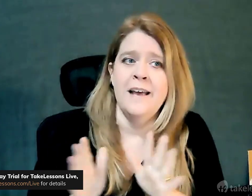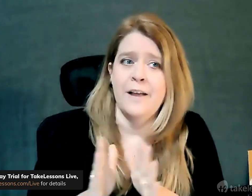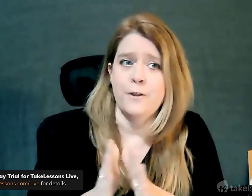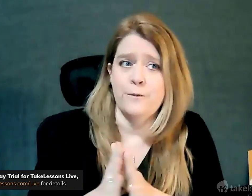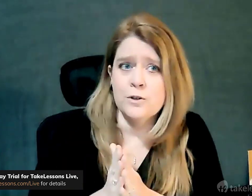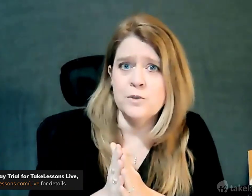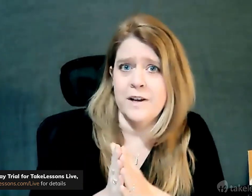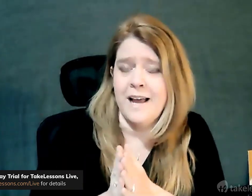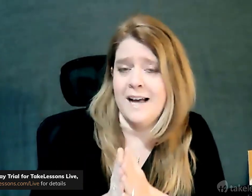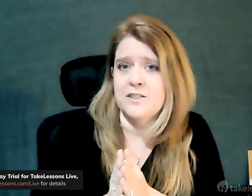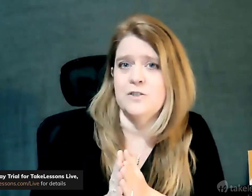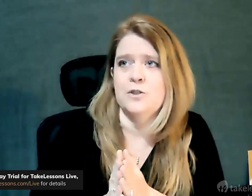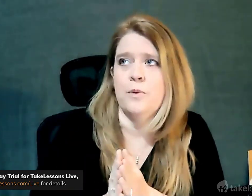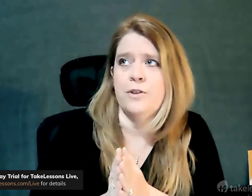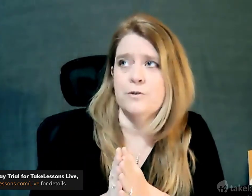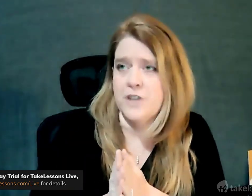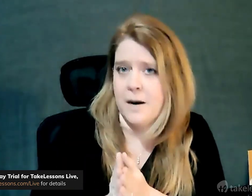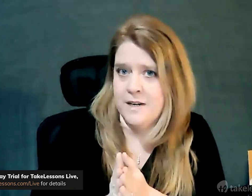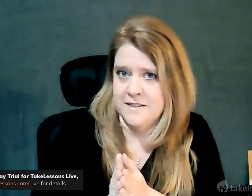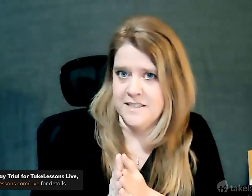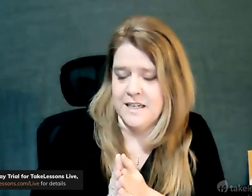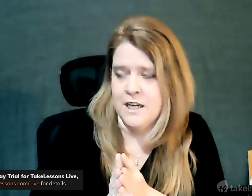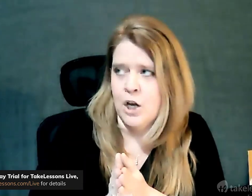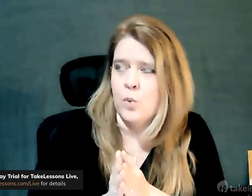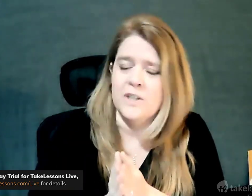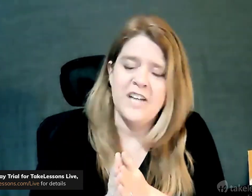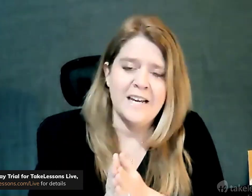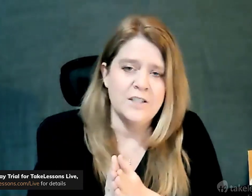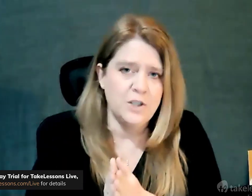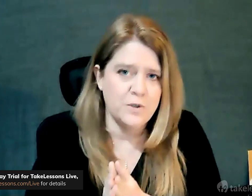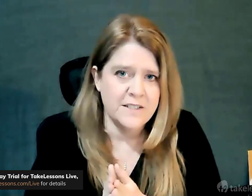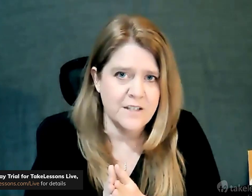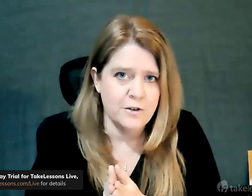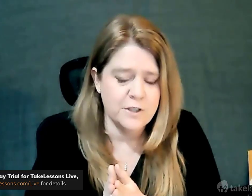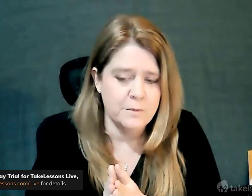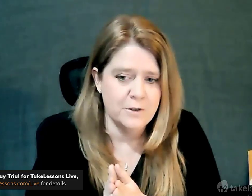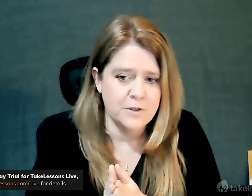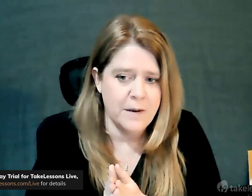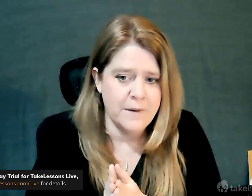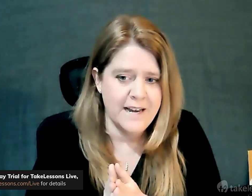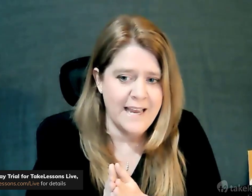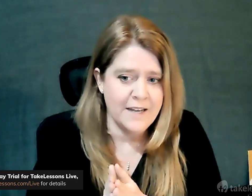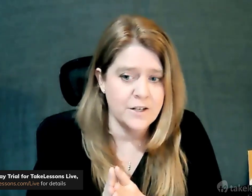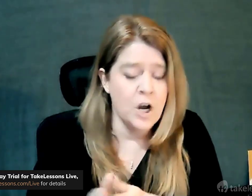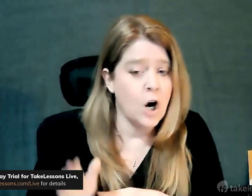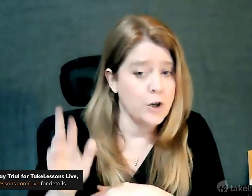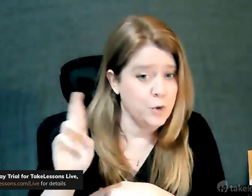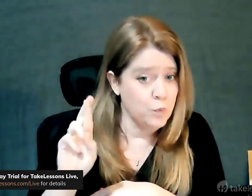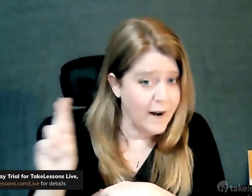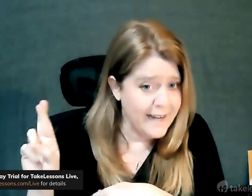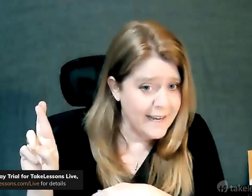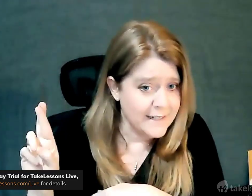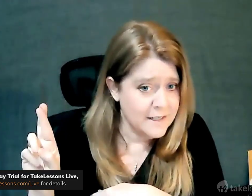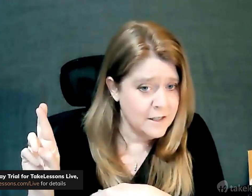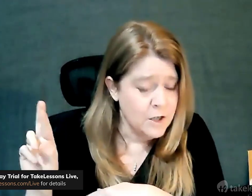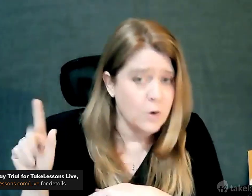the first one has to do with your dominancy. Which hand do you consider to be your dominant hand? Are you right-handed or are